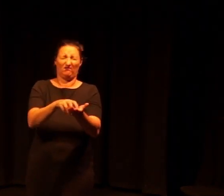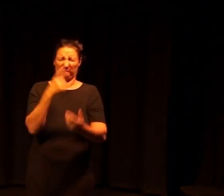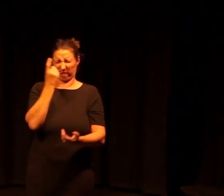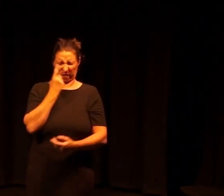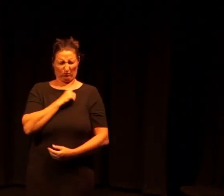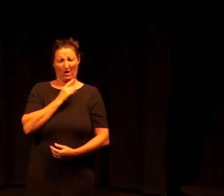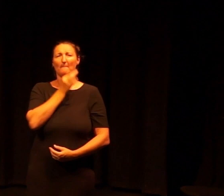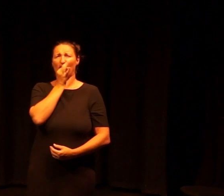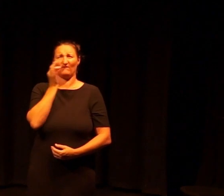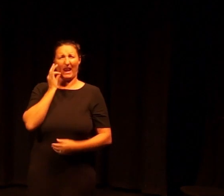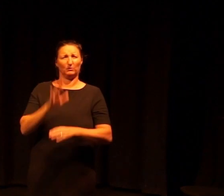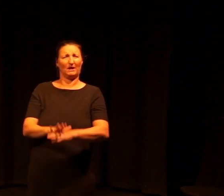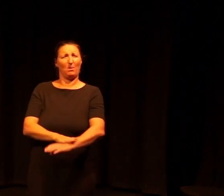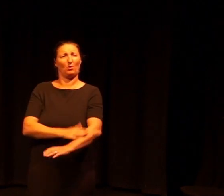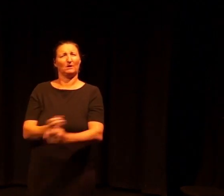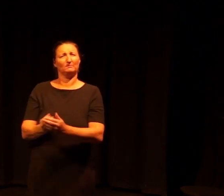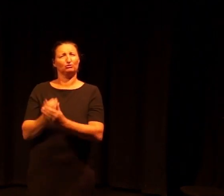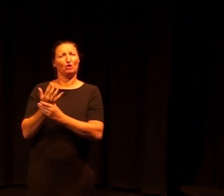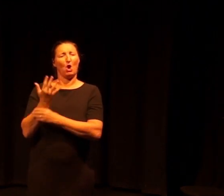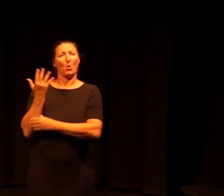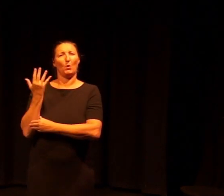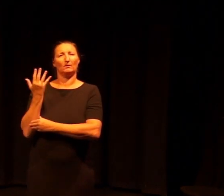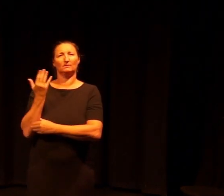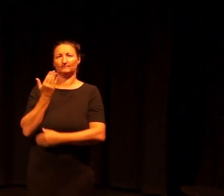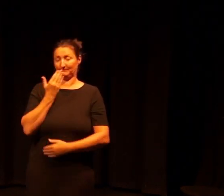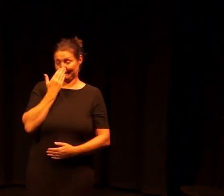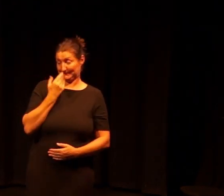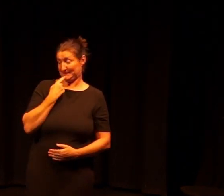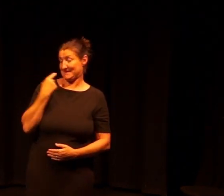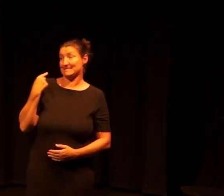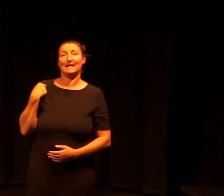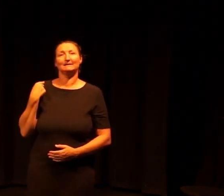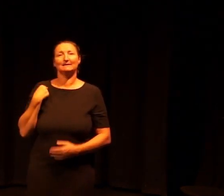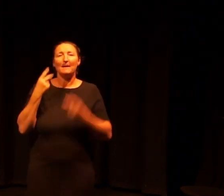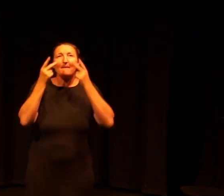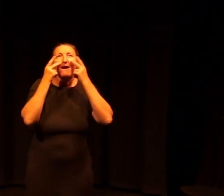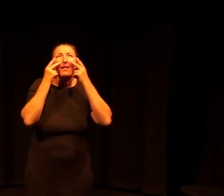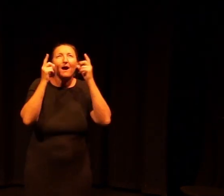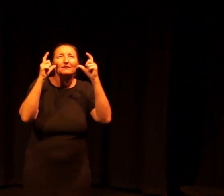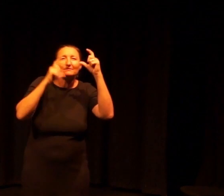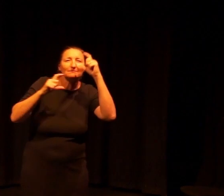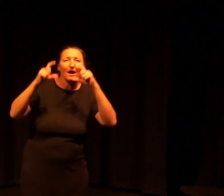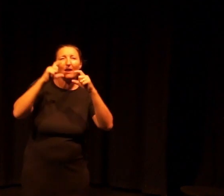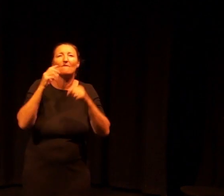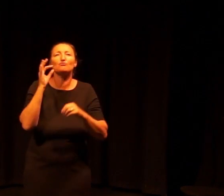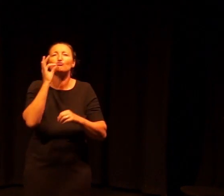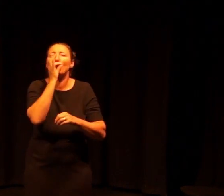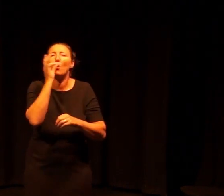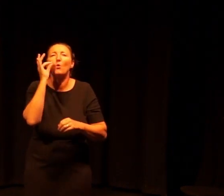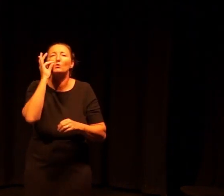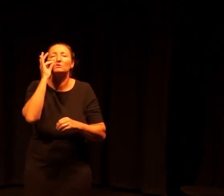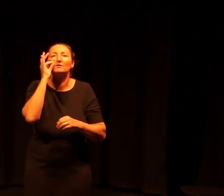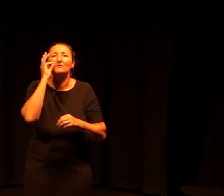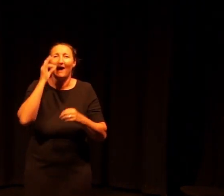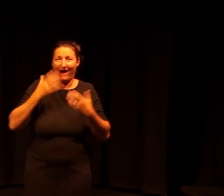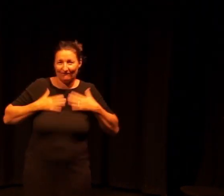my flower take so long to grow? It seems like only yesterday my glasses were tinted with the colour rose. Wearing